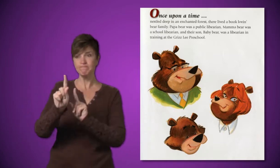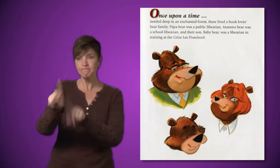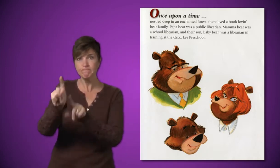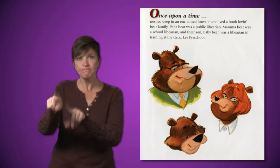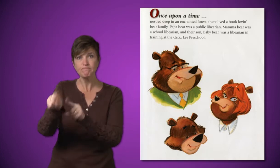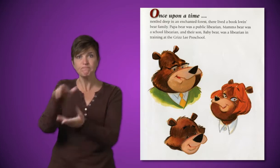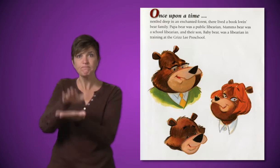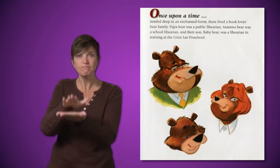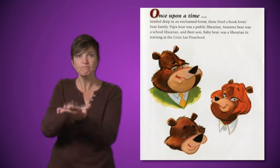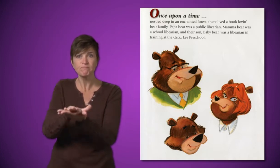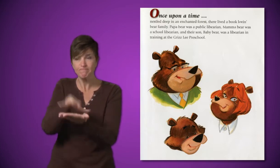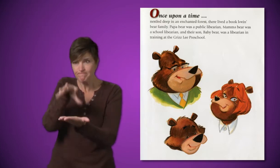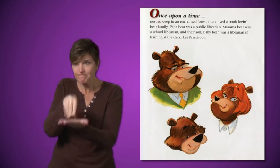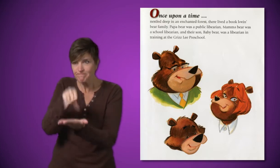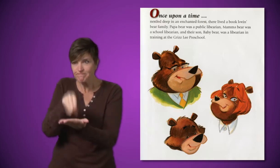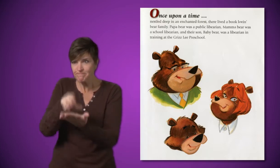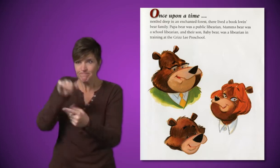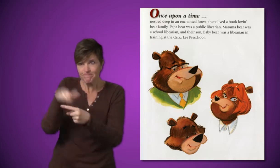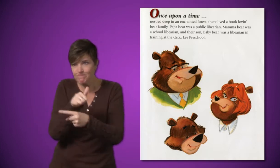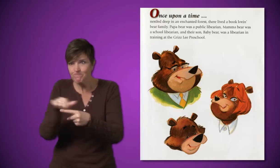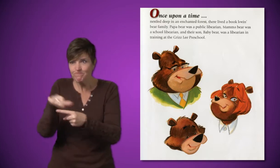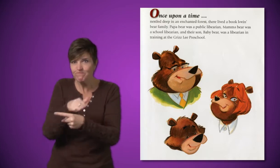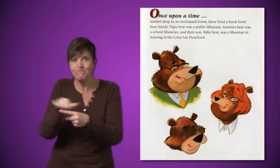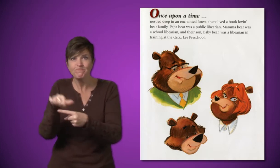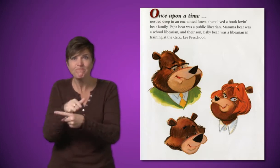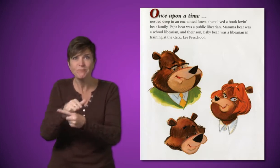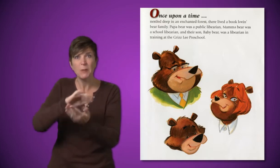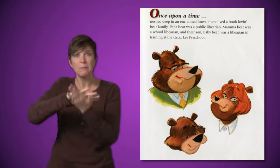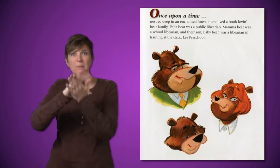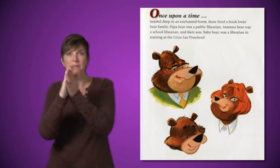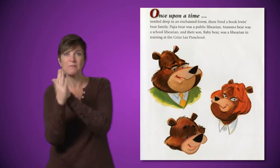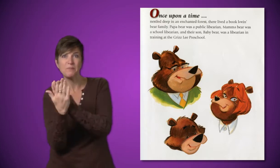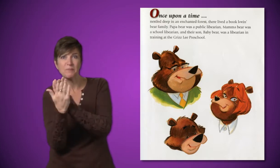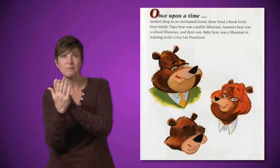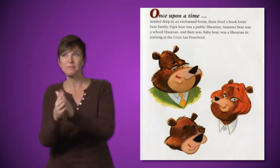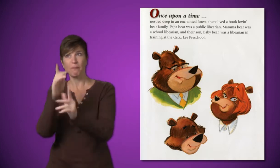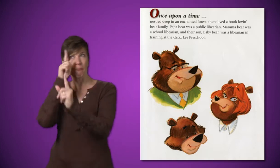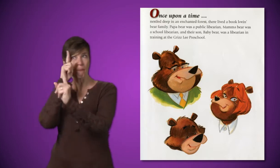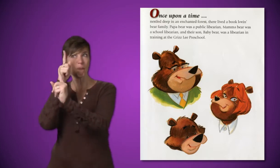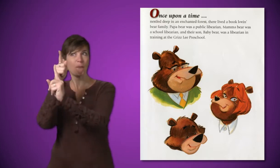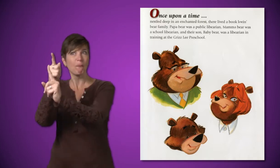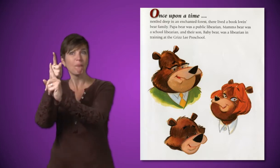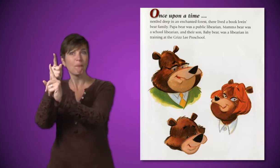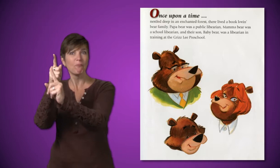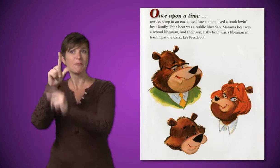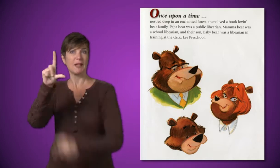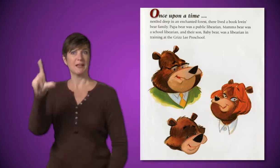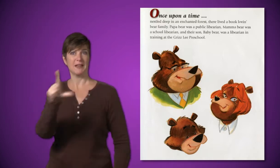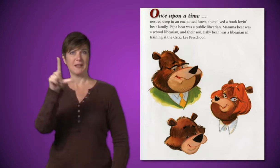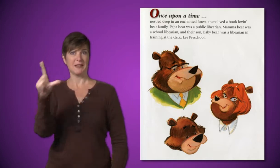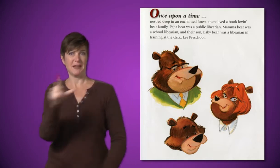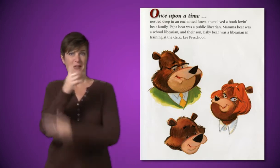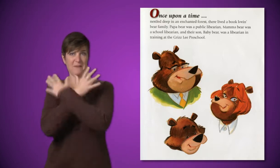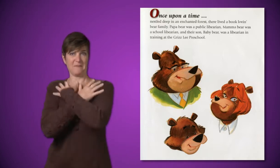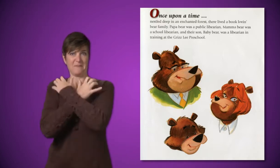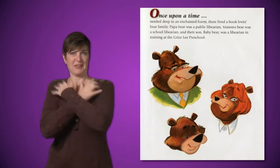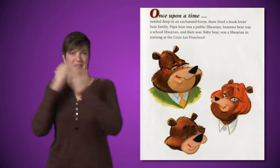and their son, Baby Bear, was a librarian in training.